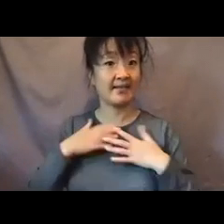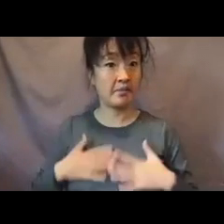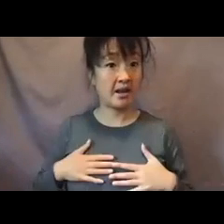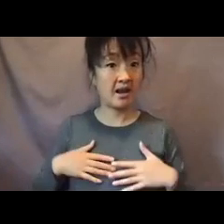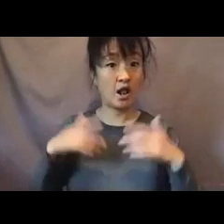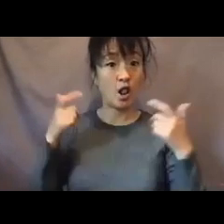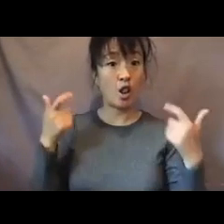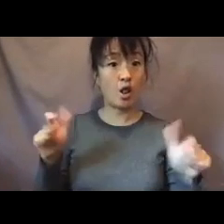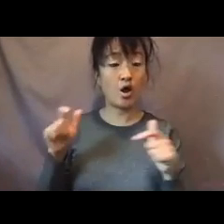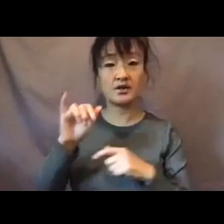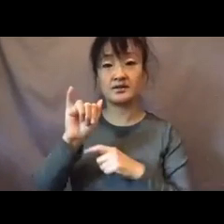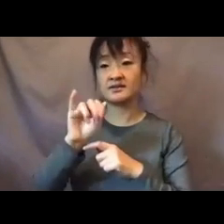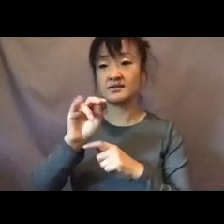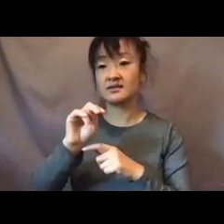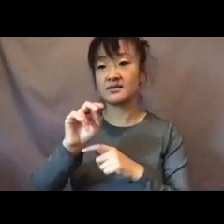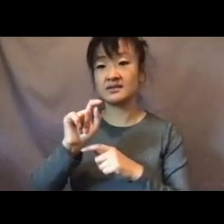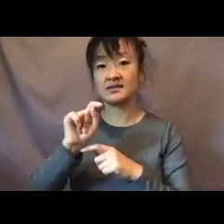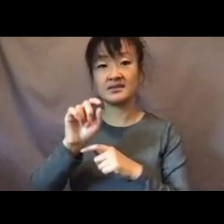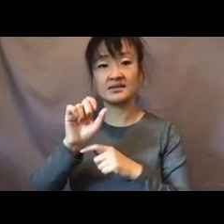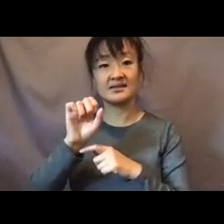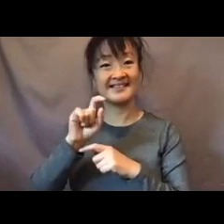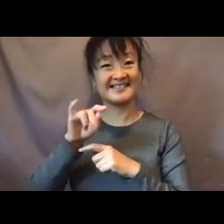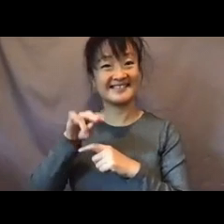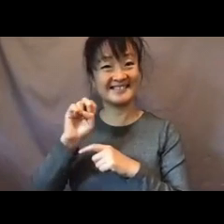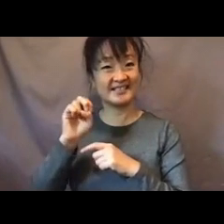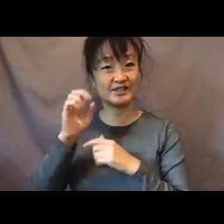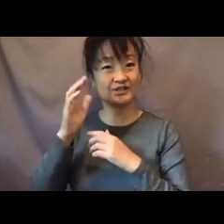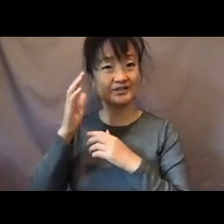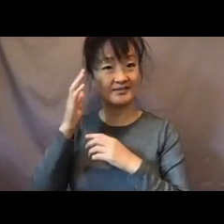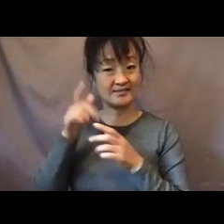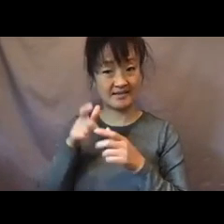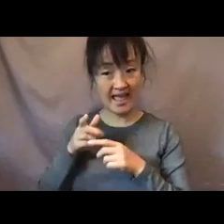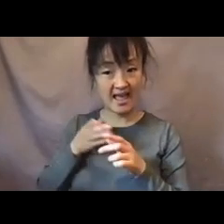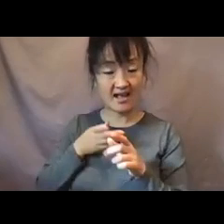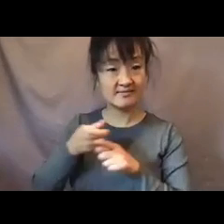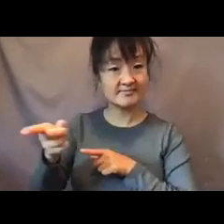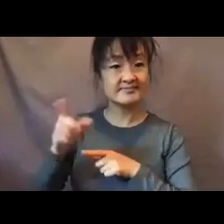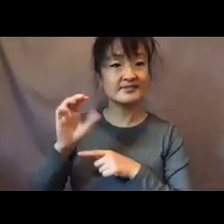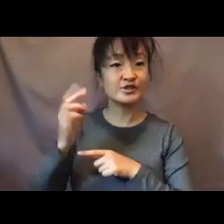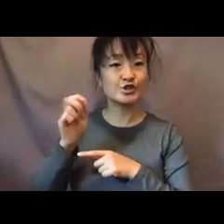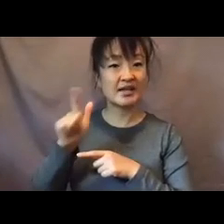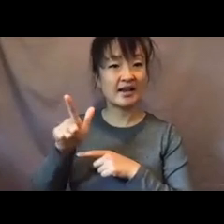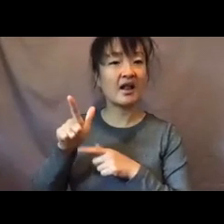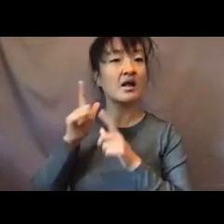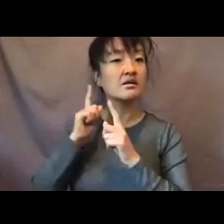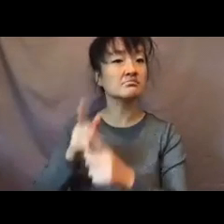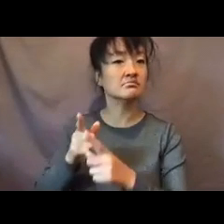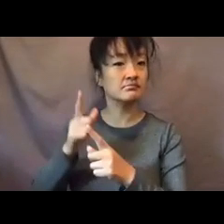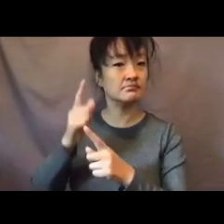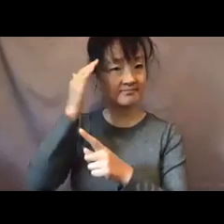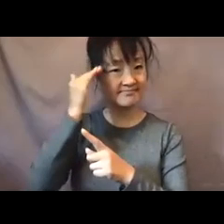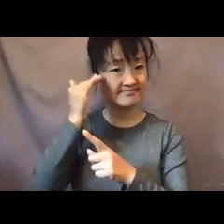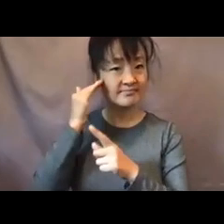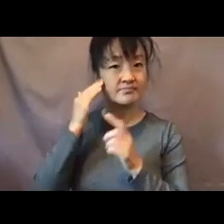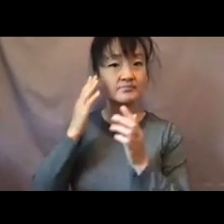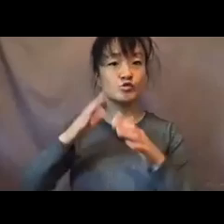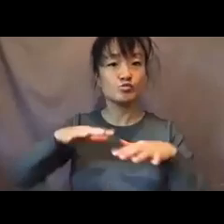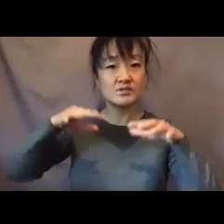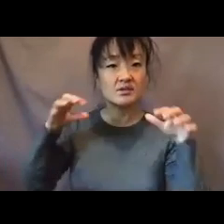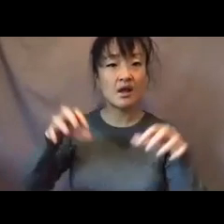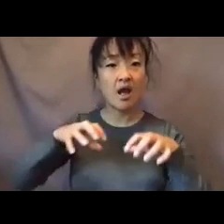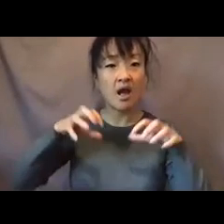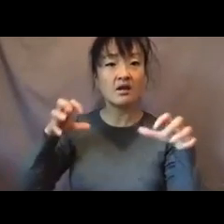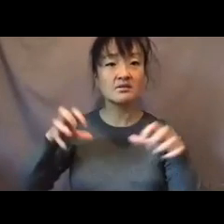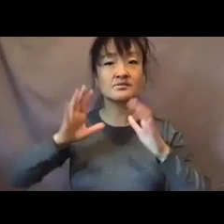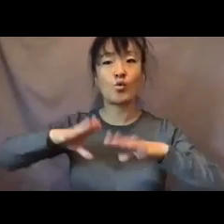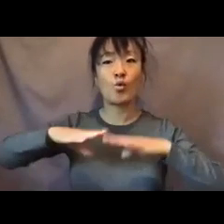channel actually connects directly to the head. And so this is a common point to massage, to open up circulation, or to relieve and alleviate